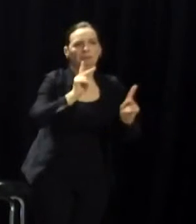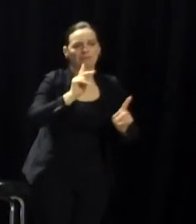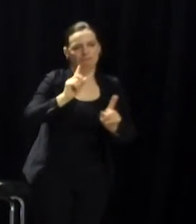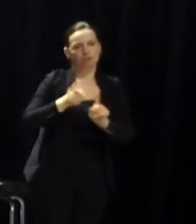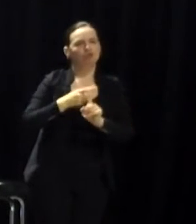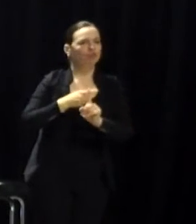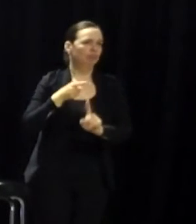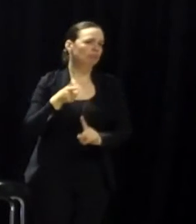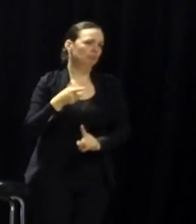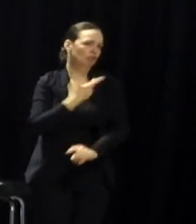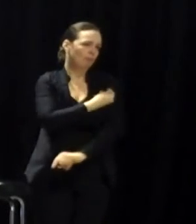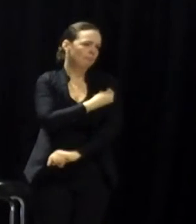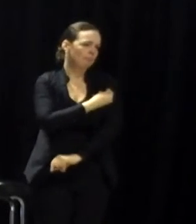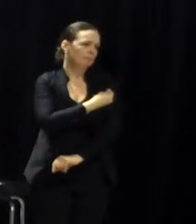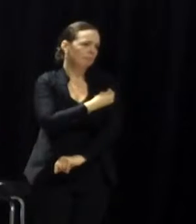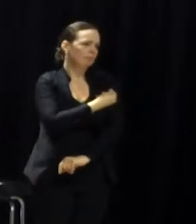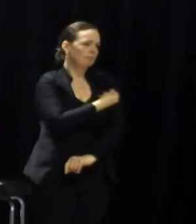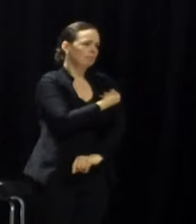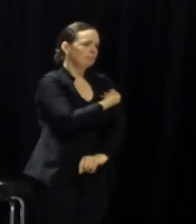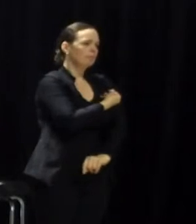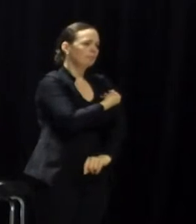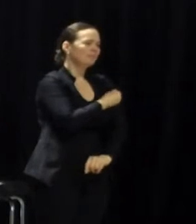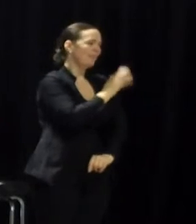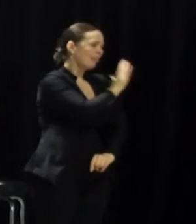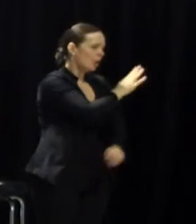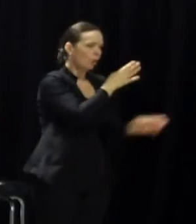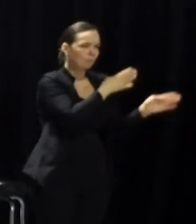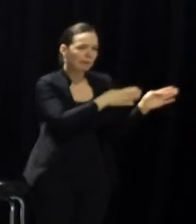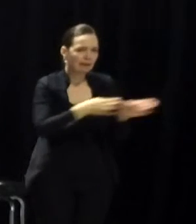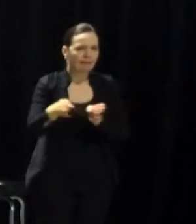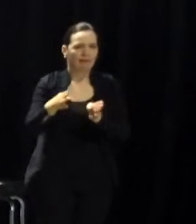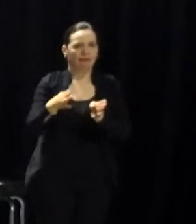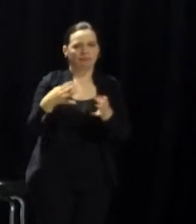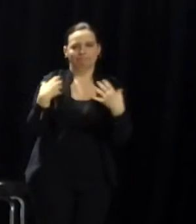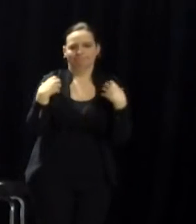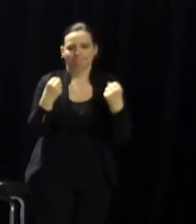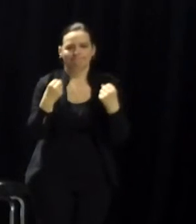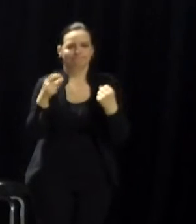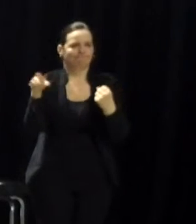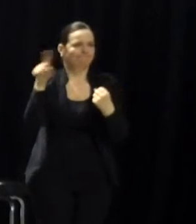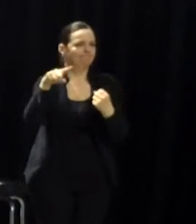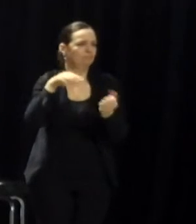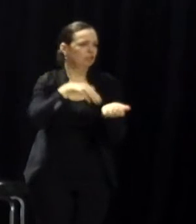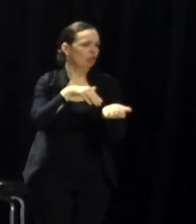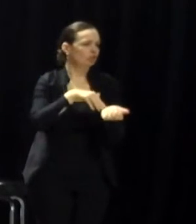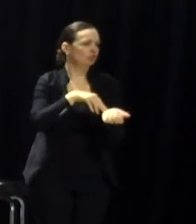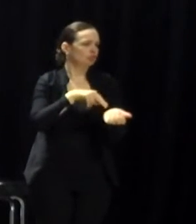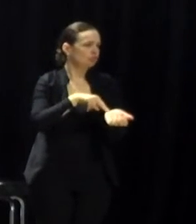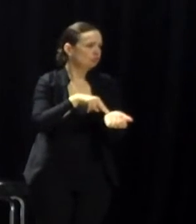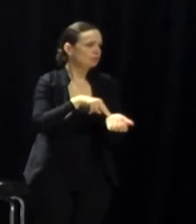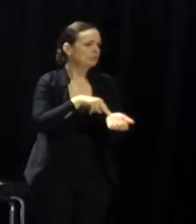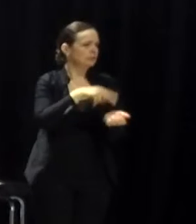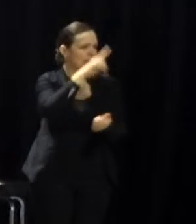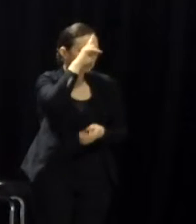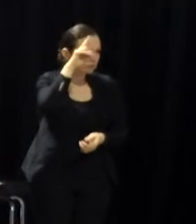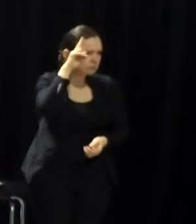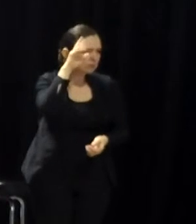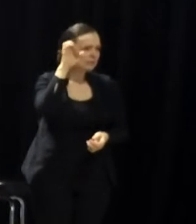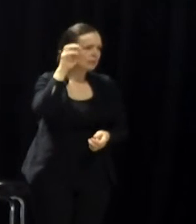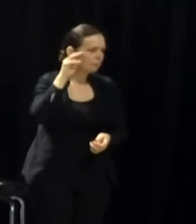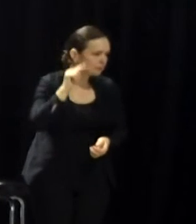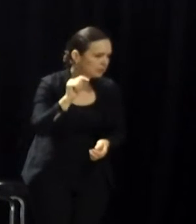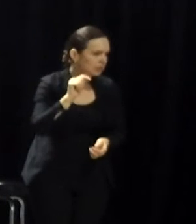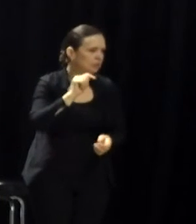the vaccine first. My belief is then you're going to look at phase 1B will be more expansive of the community's